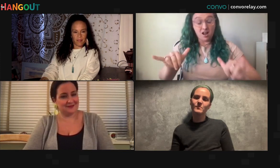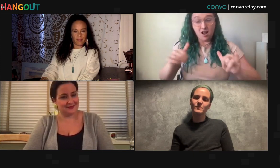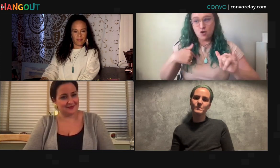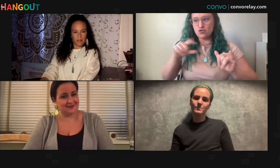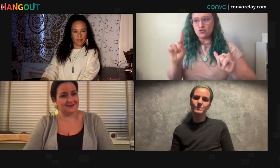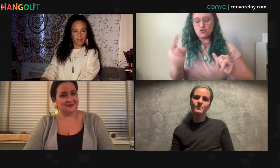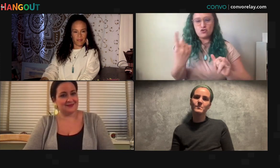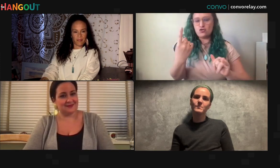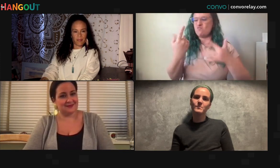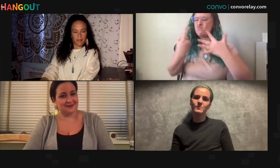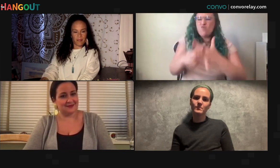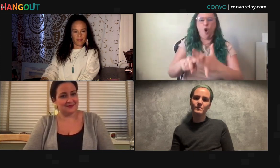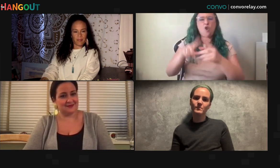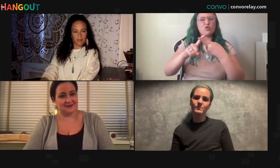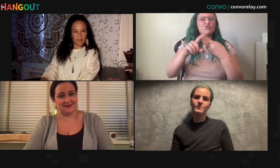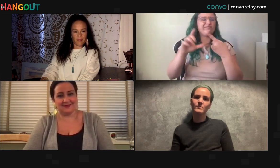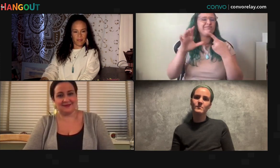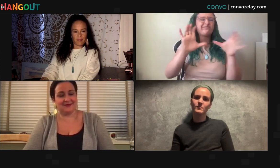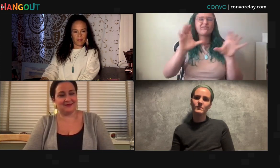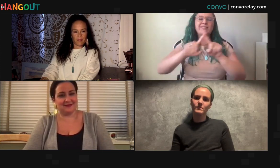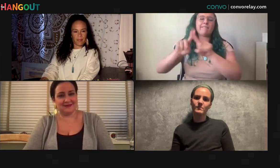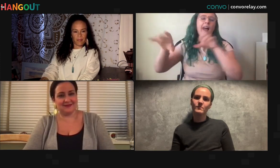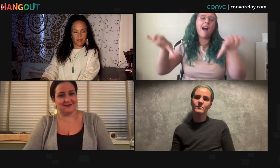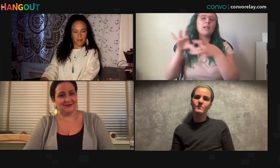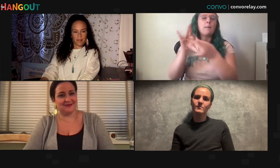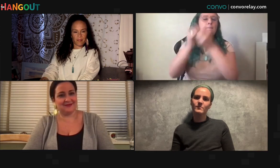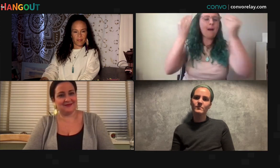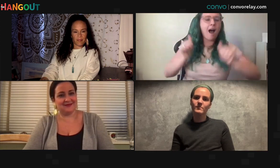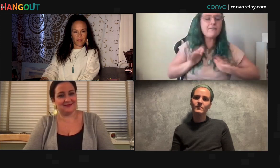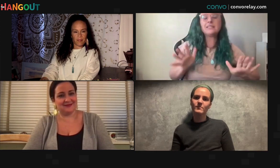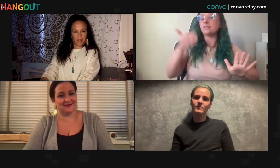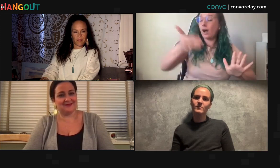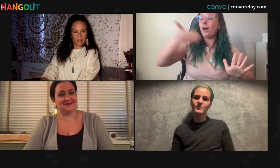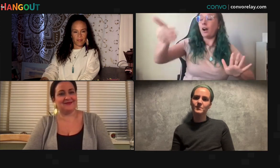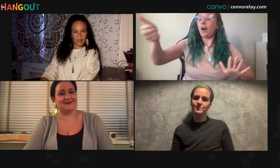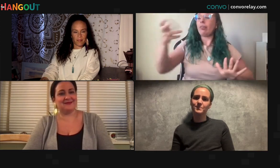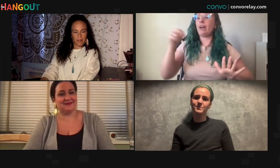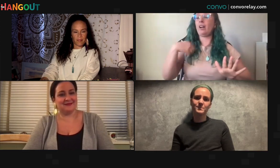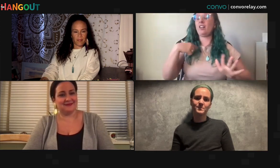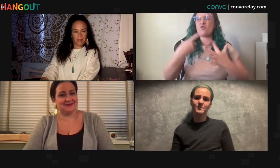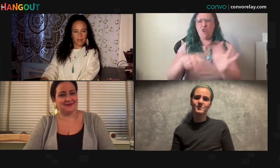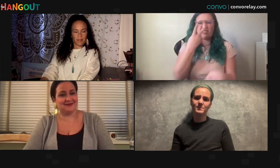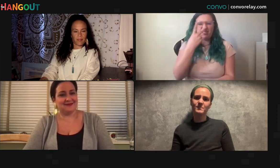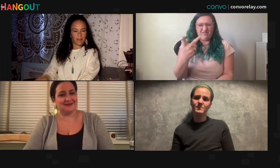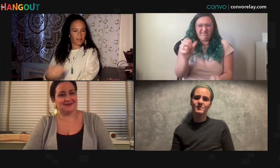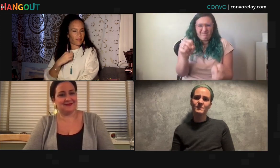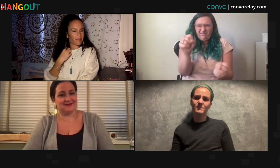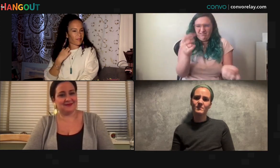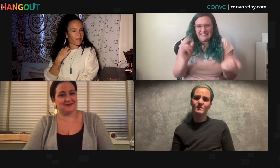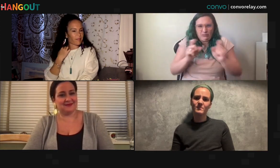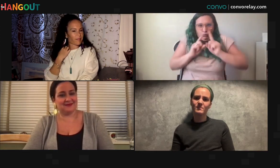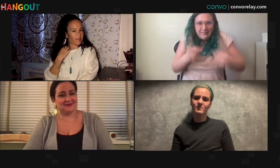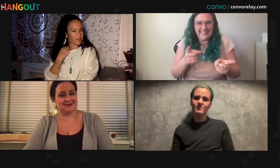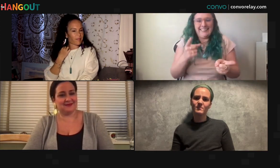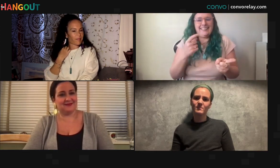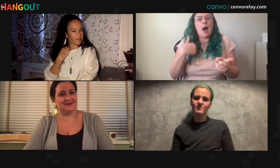I understood the law of manifestation. And that really just started my journey